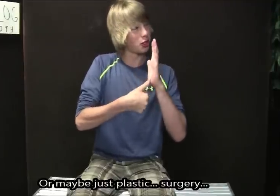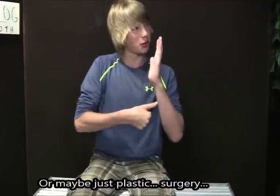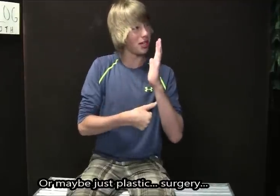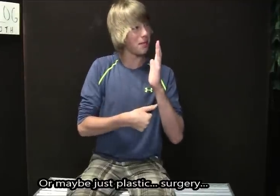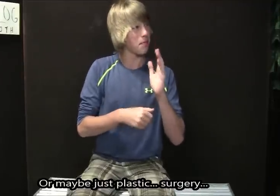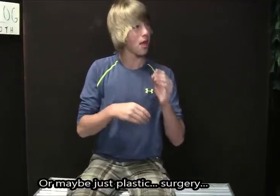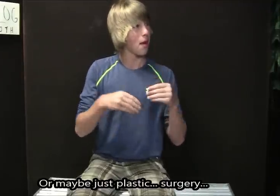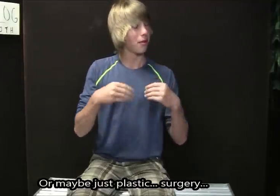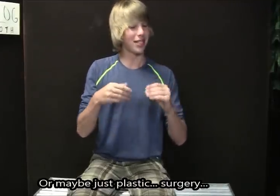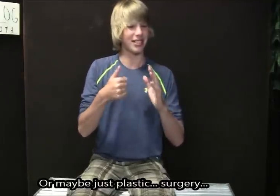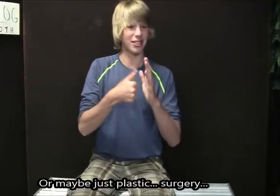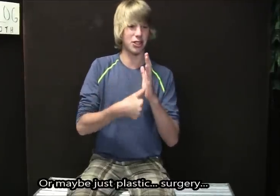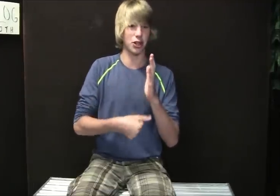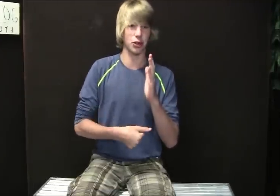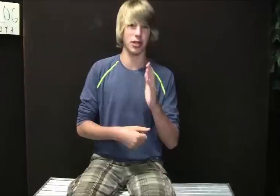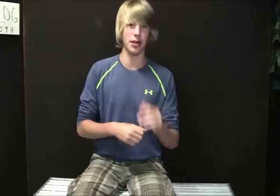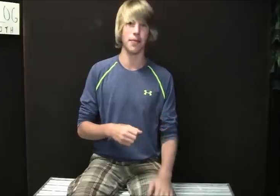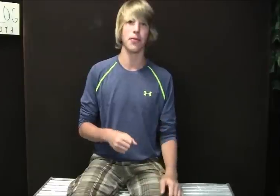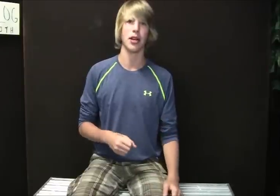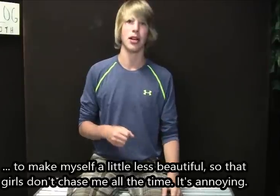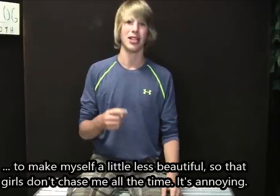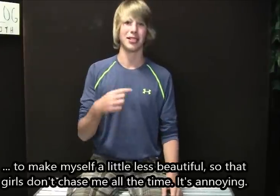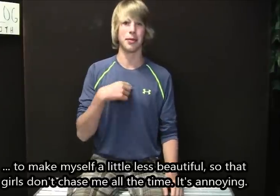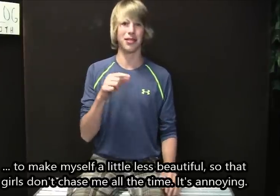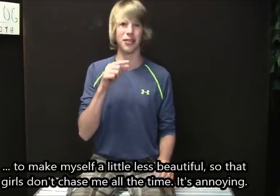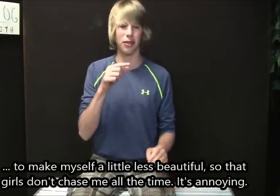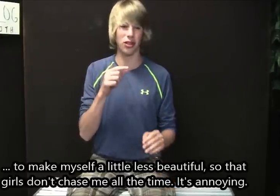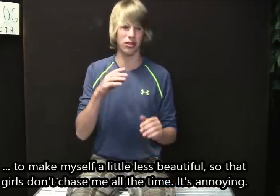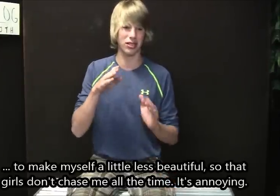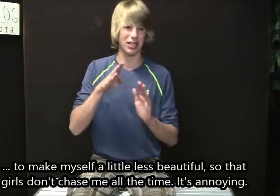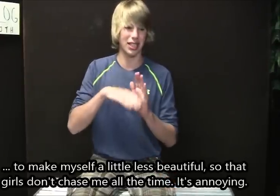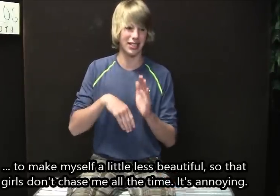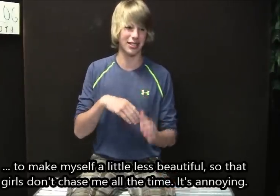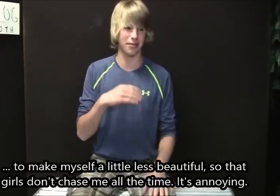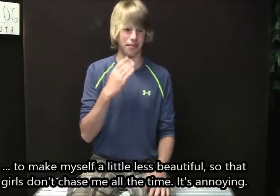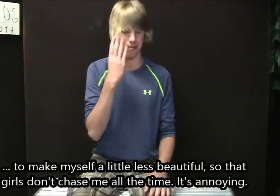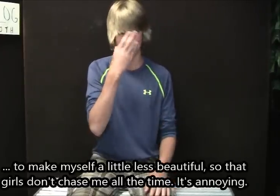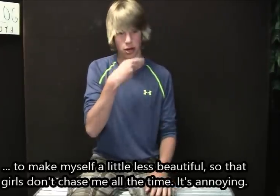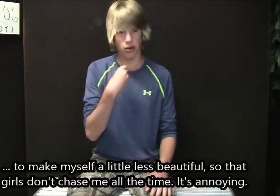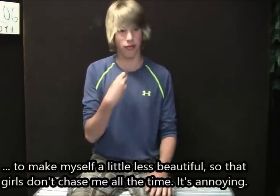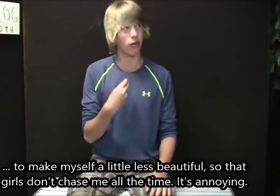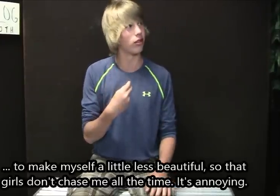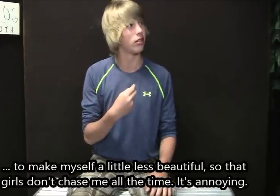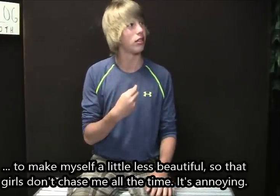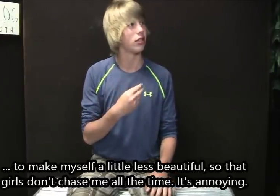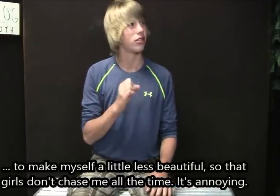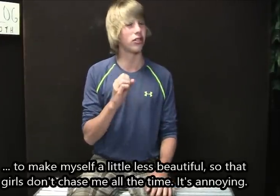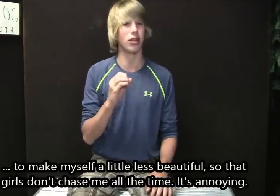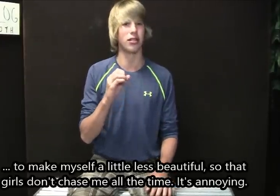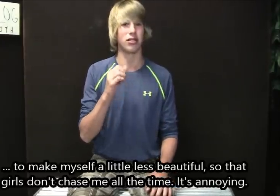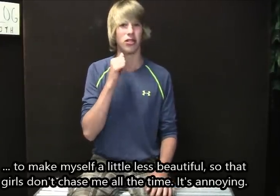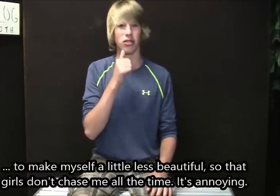Surgery. Plastic surgery to make myself a little less beautiful so that girls